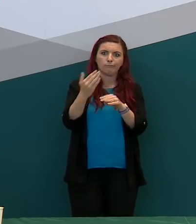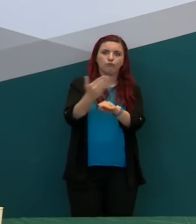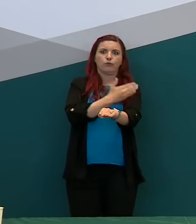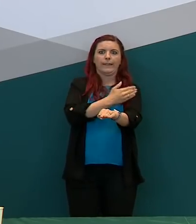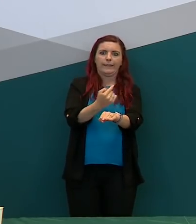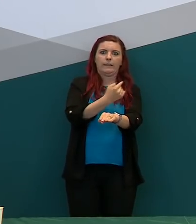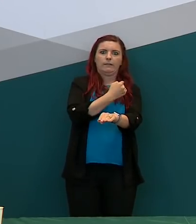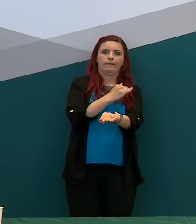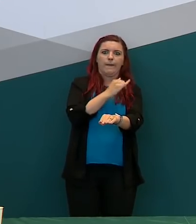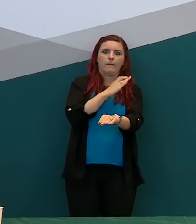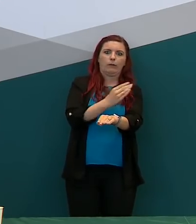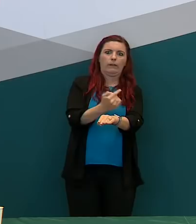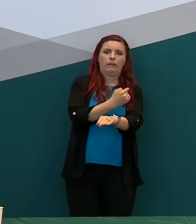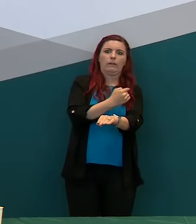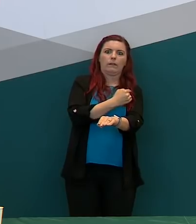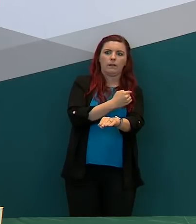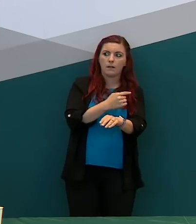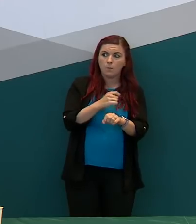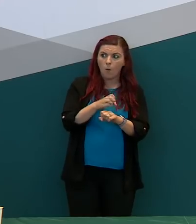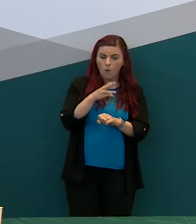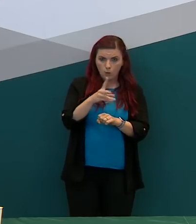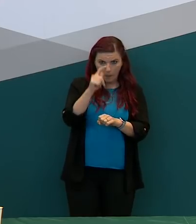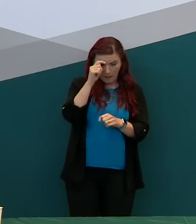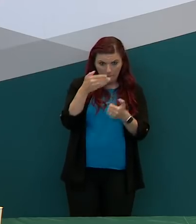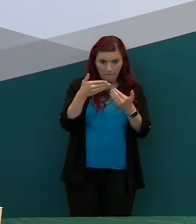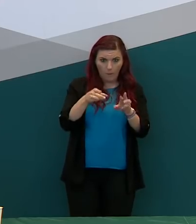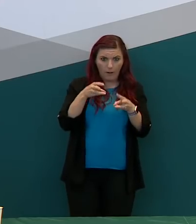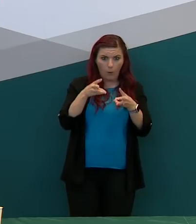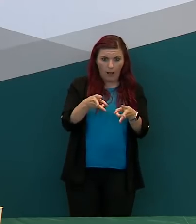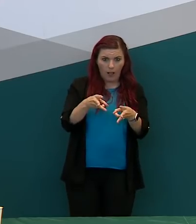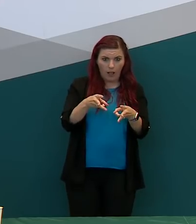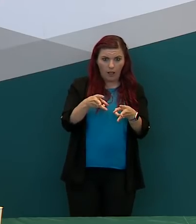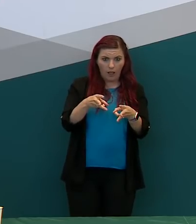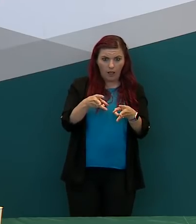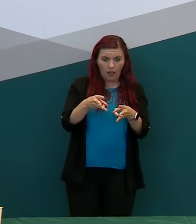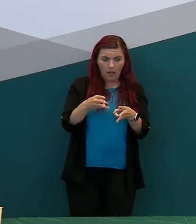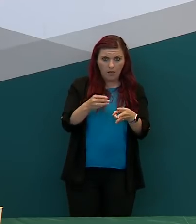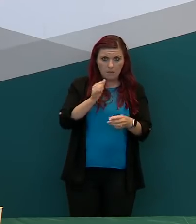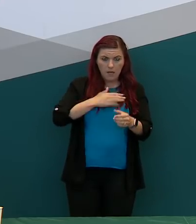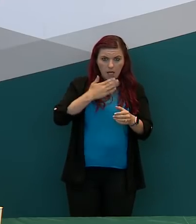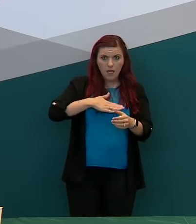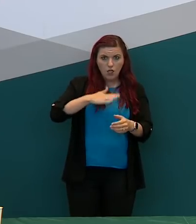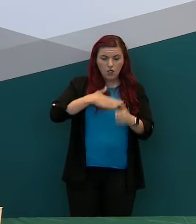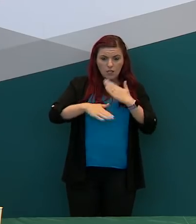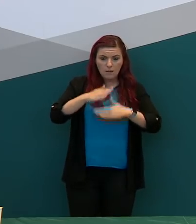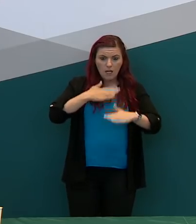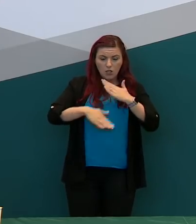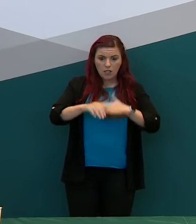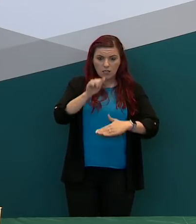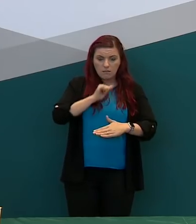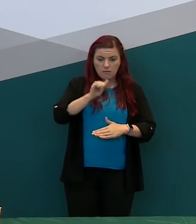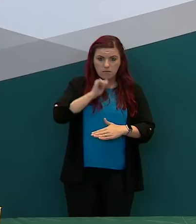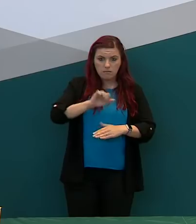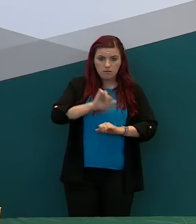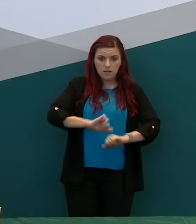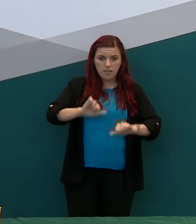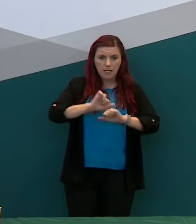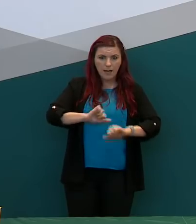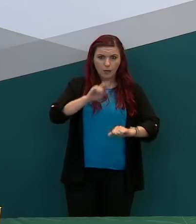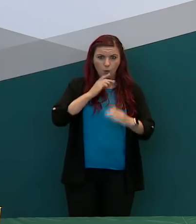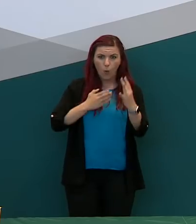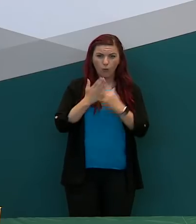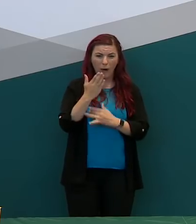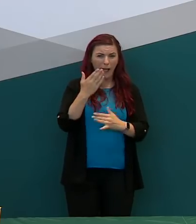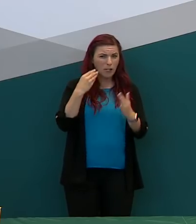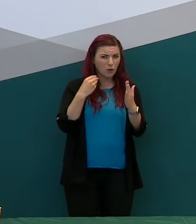the public going to have the patience for that? And given the enormous economic devastation there will